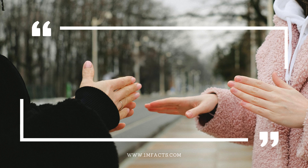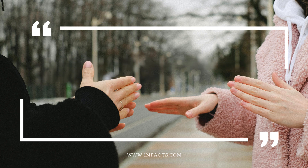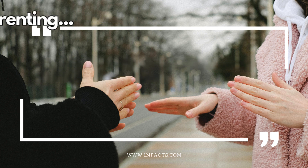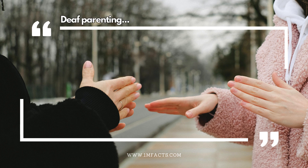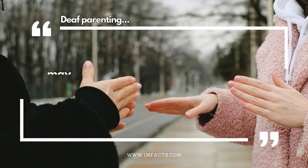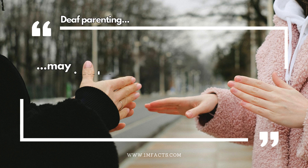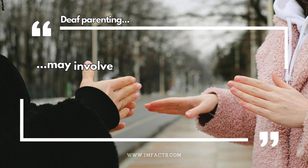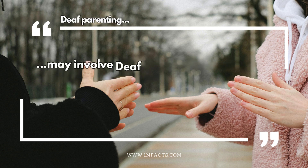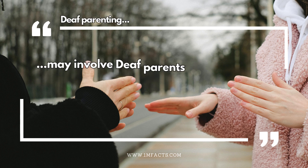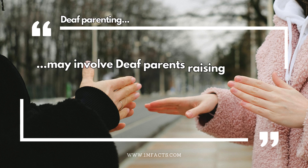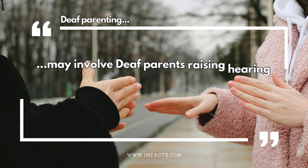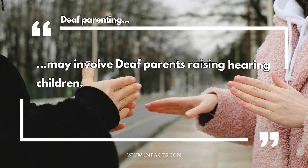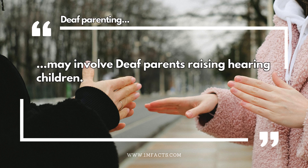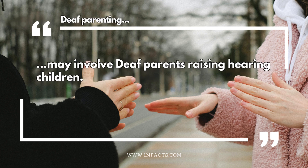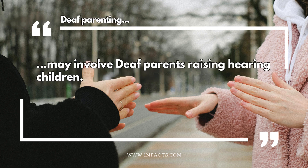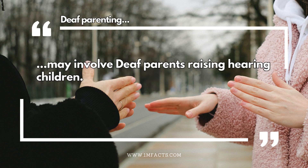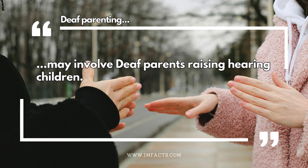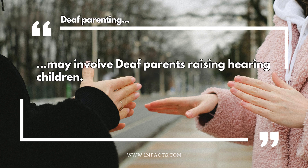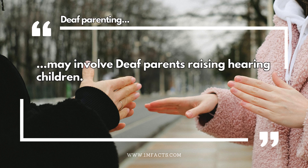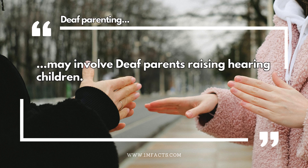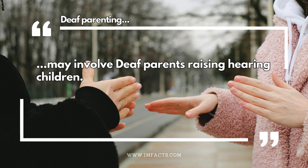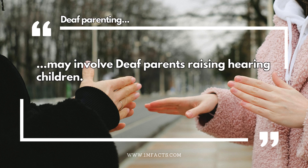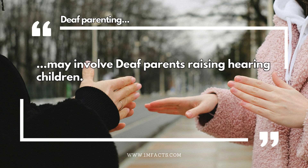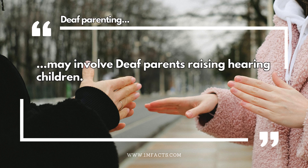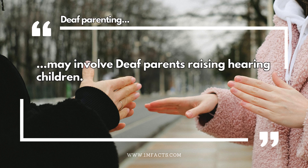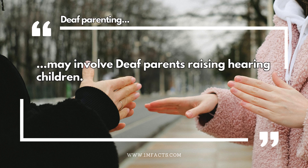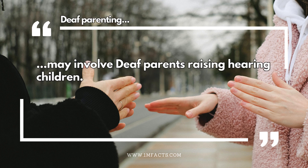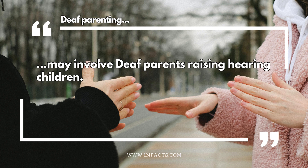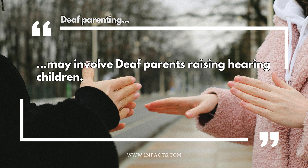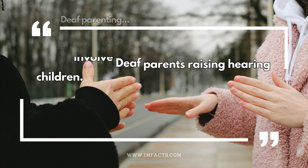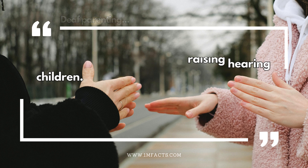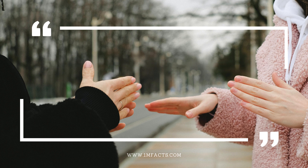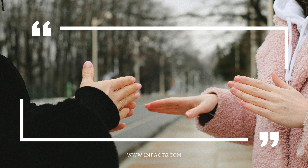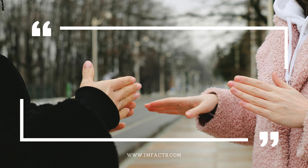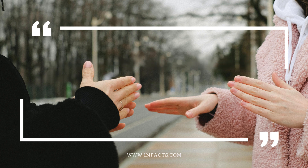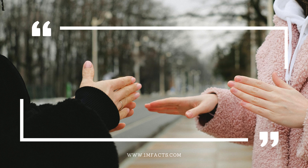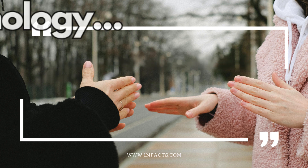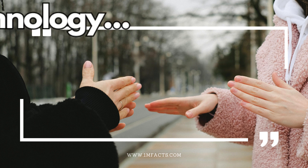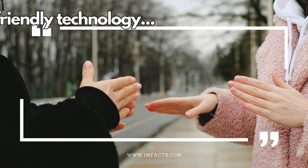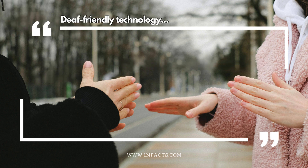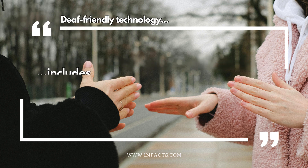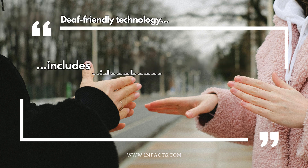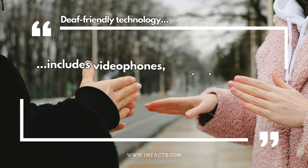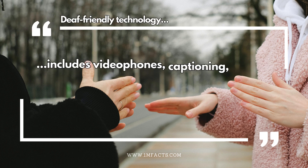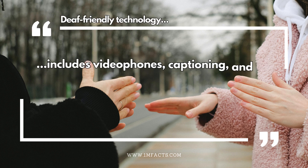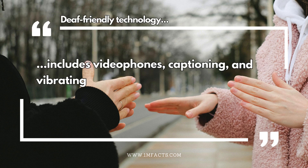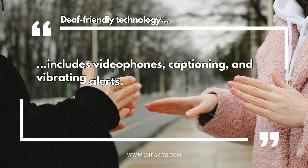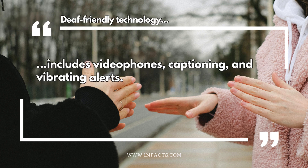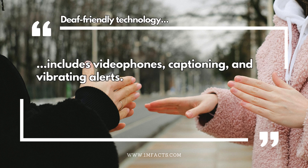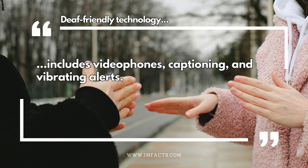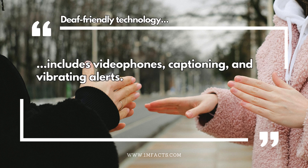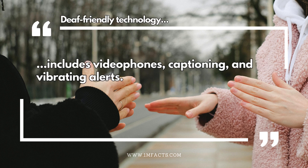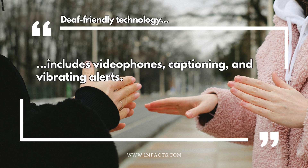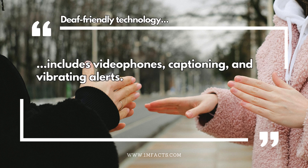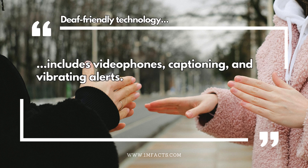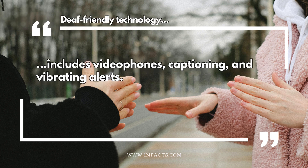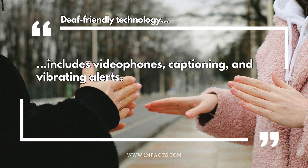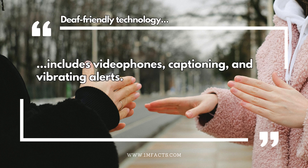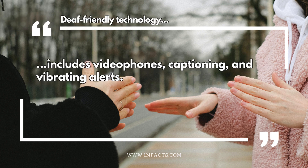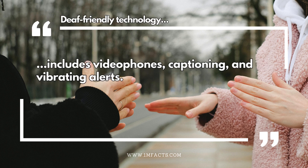Deaf parenting may involve deaf parents raising hearing children. Deaf-friendly technology includes video phones,